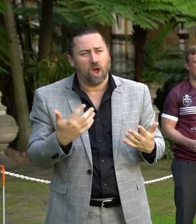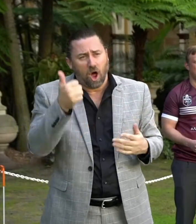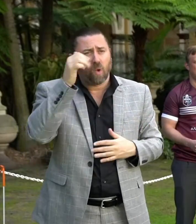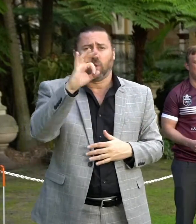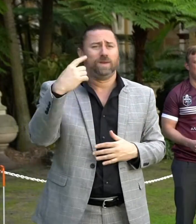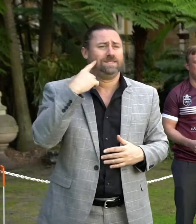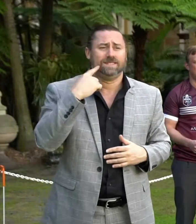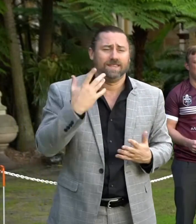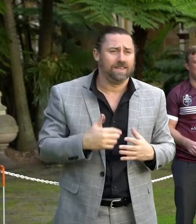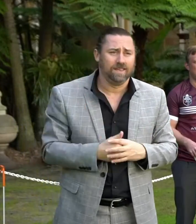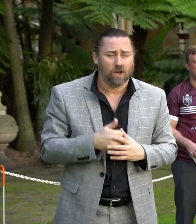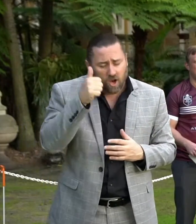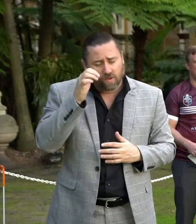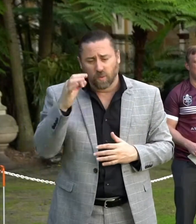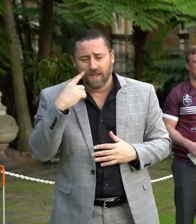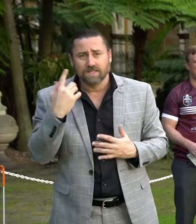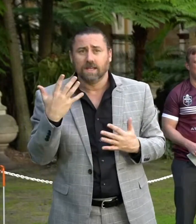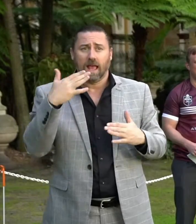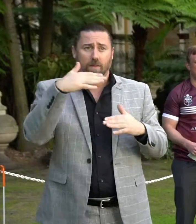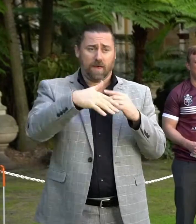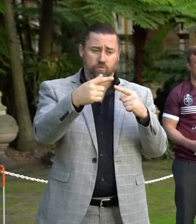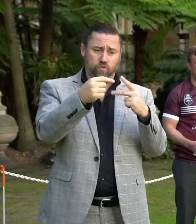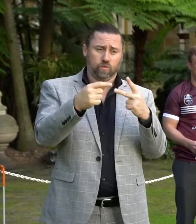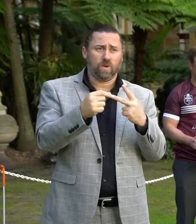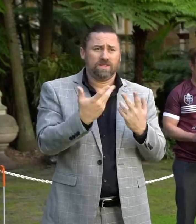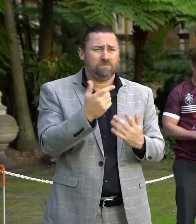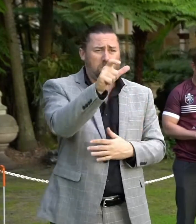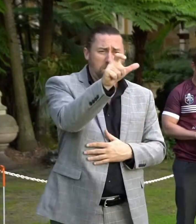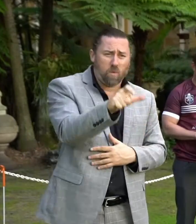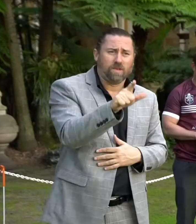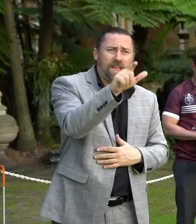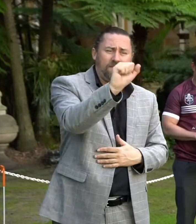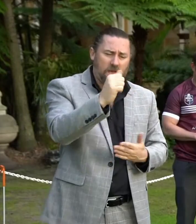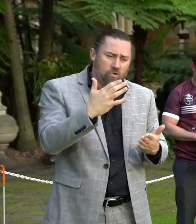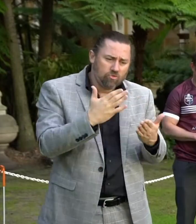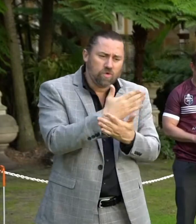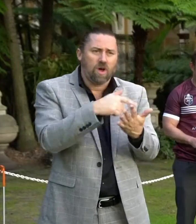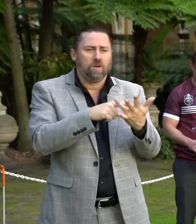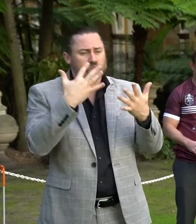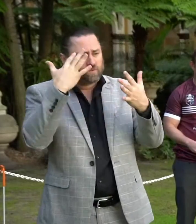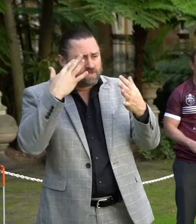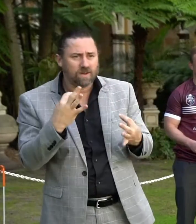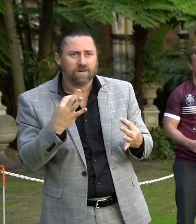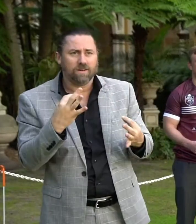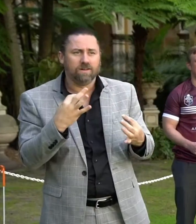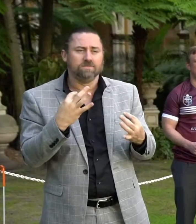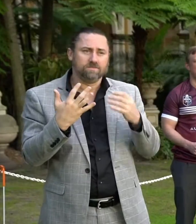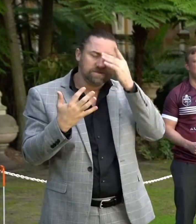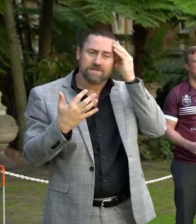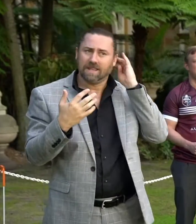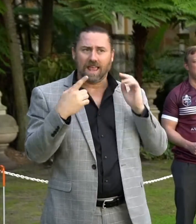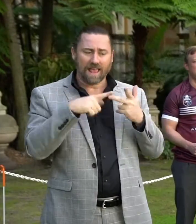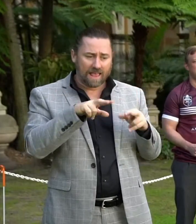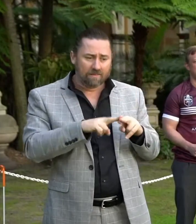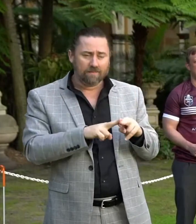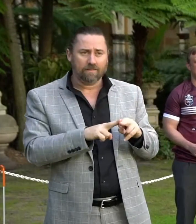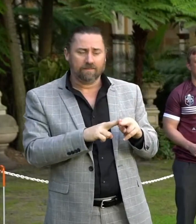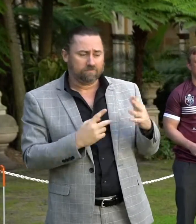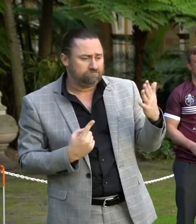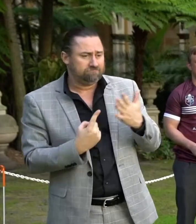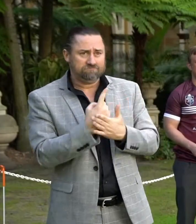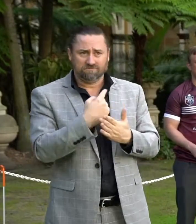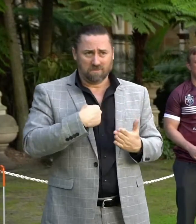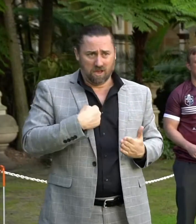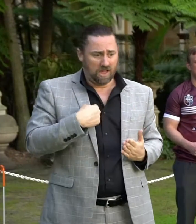It comes down once again to this choice. It's an individual's choice about how they, if they are faced with a